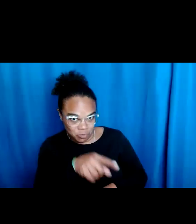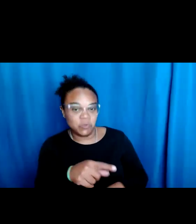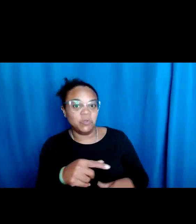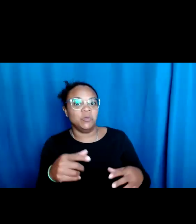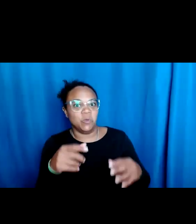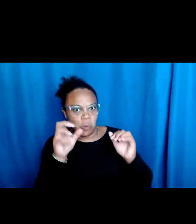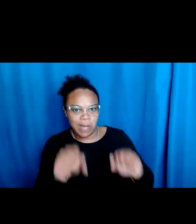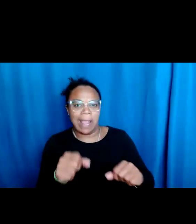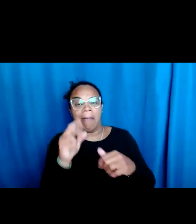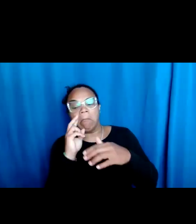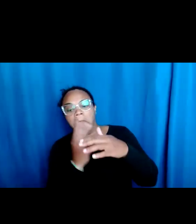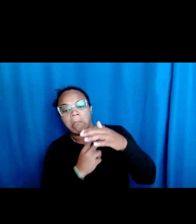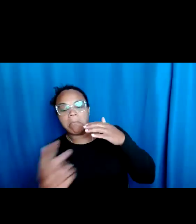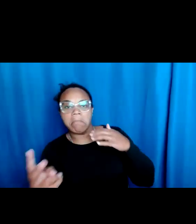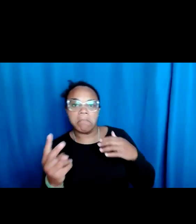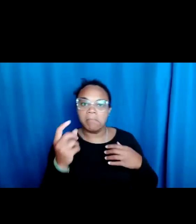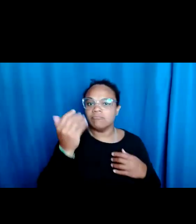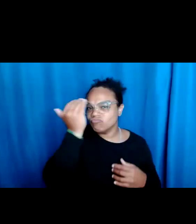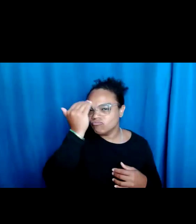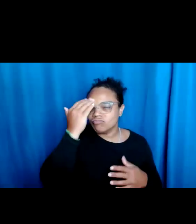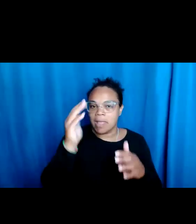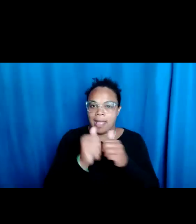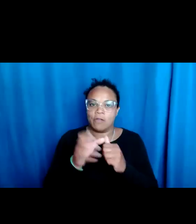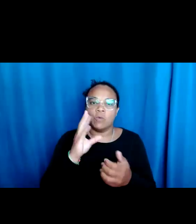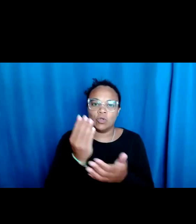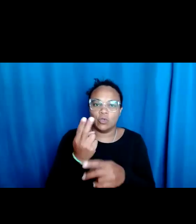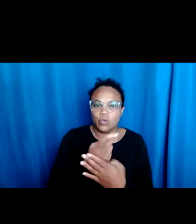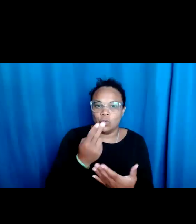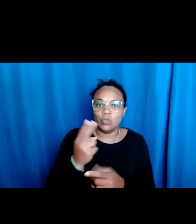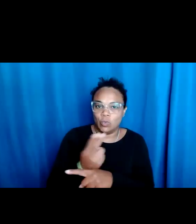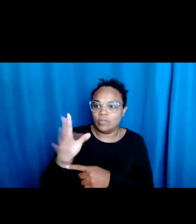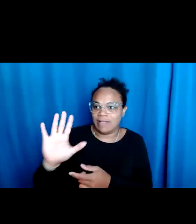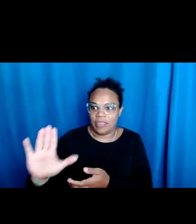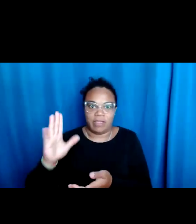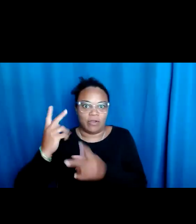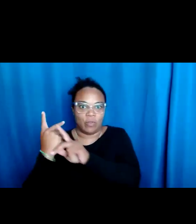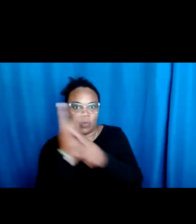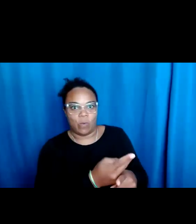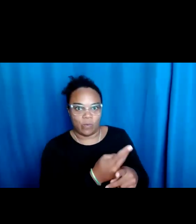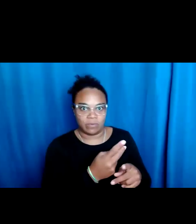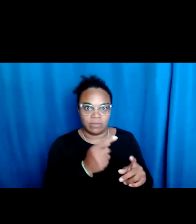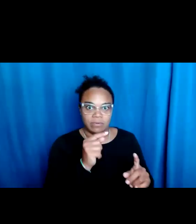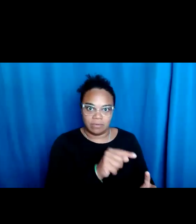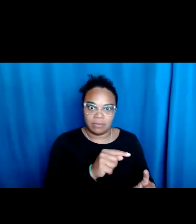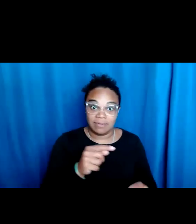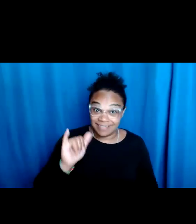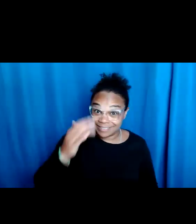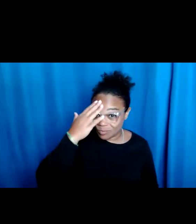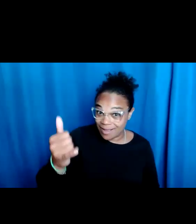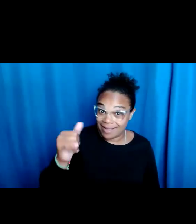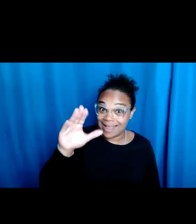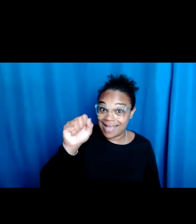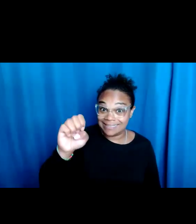an idea of how you're going to use this fund, the funds that they're going to lend you. That's why the case